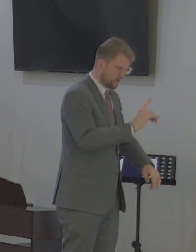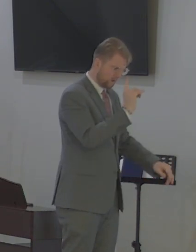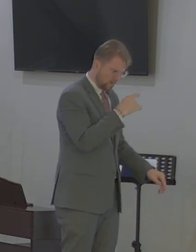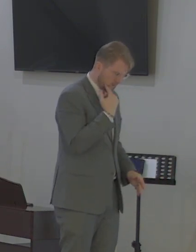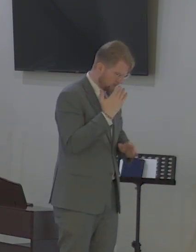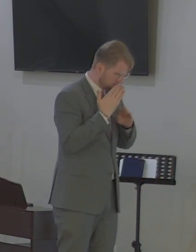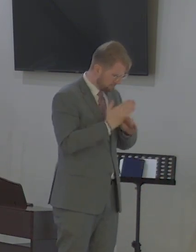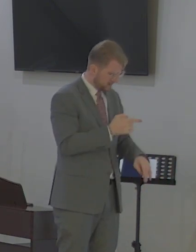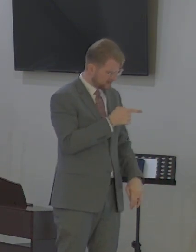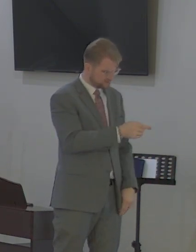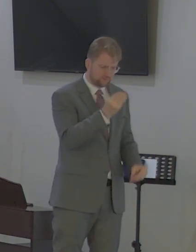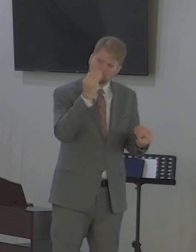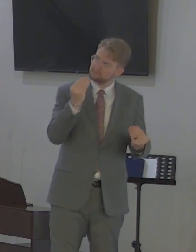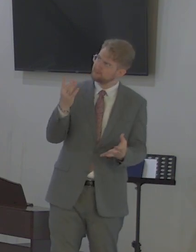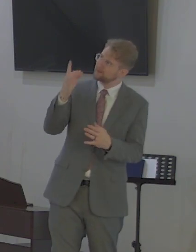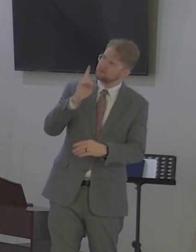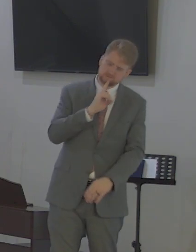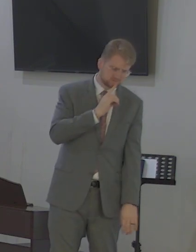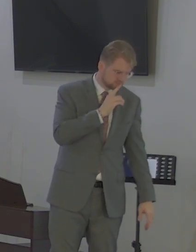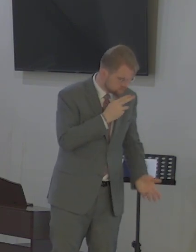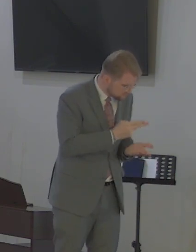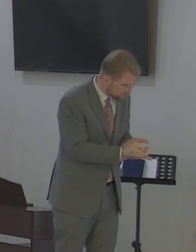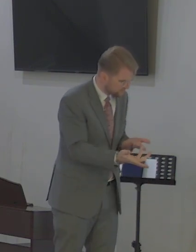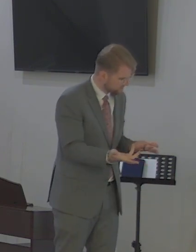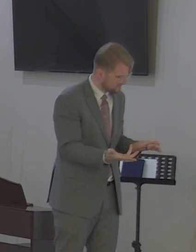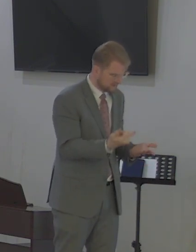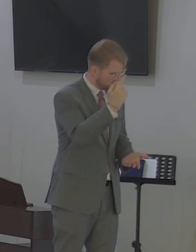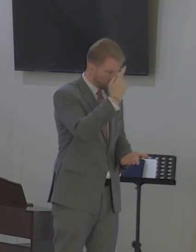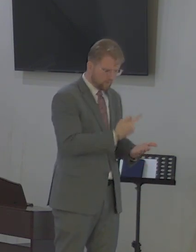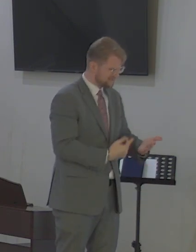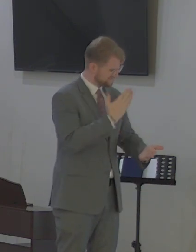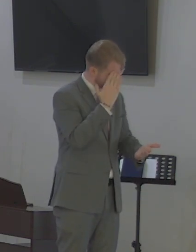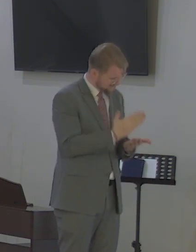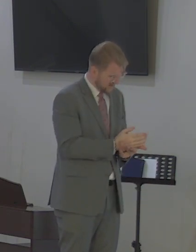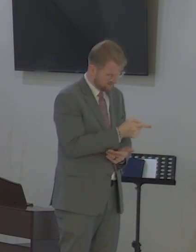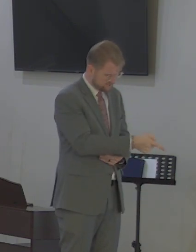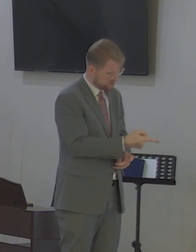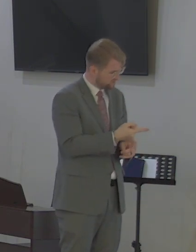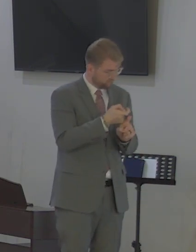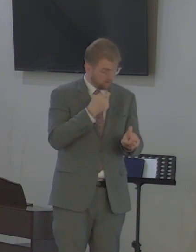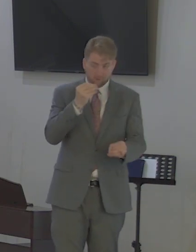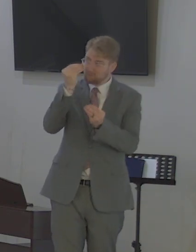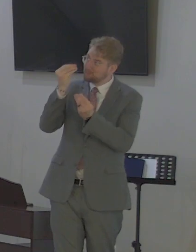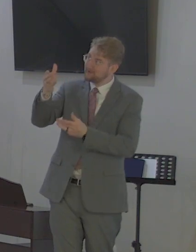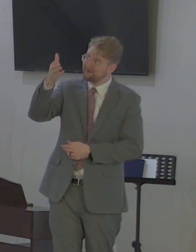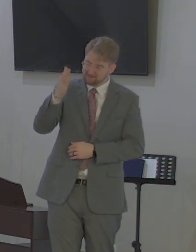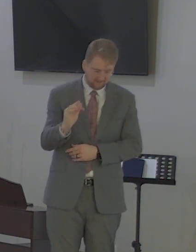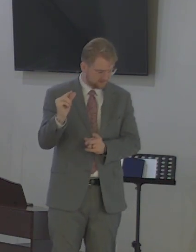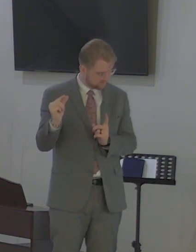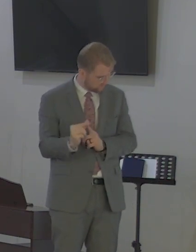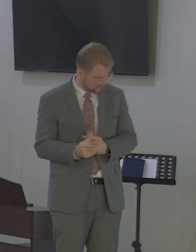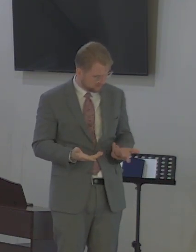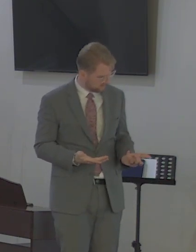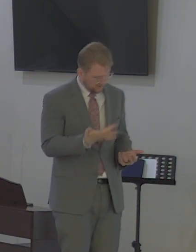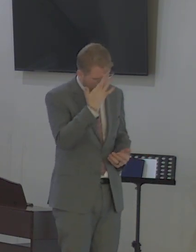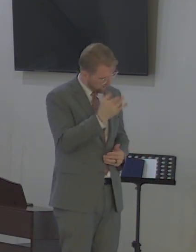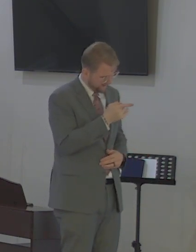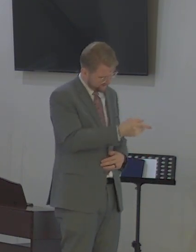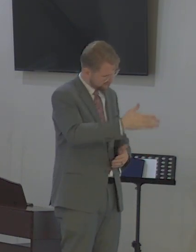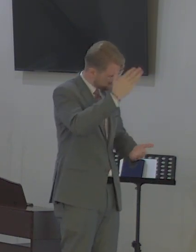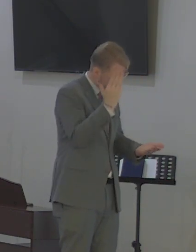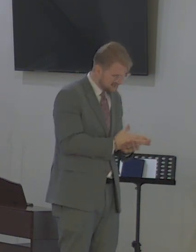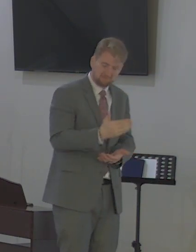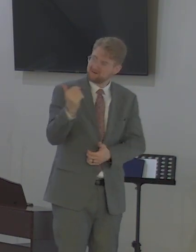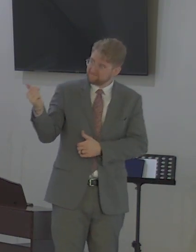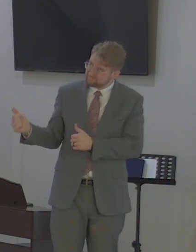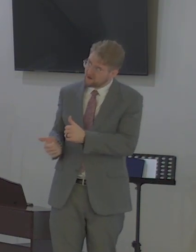the truth? What's Paul saying? What is stopping you from being obedient to the Word of God? What is stopping you from